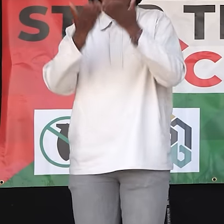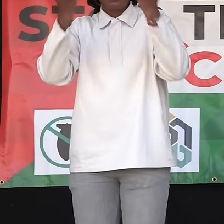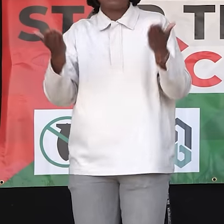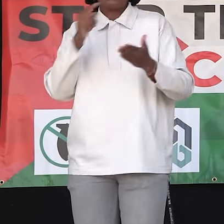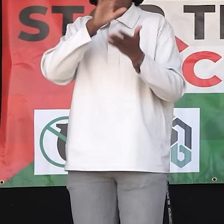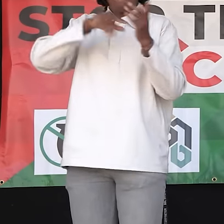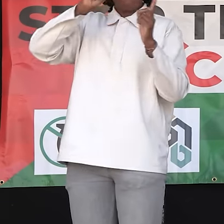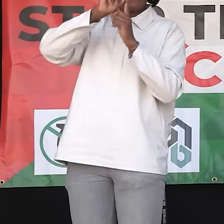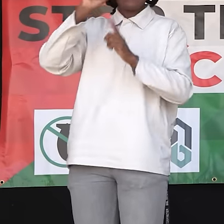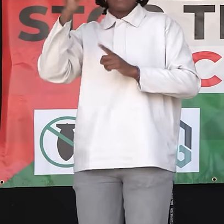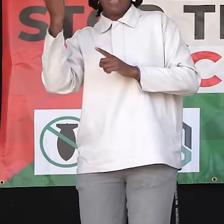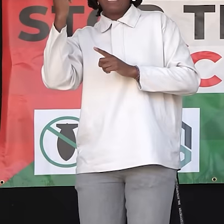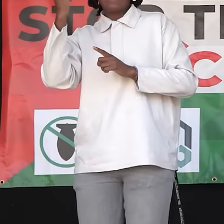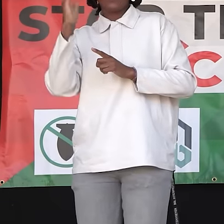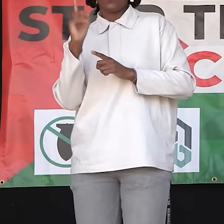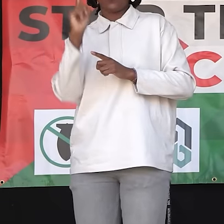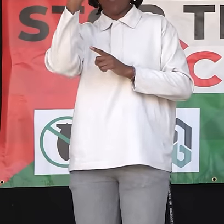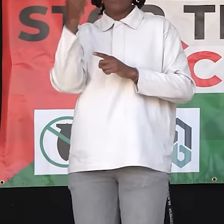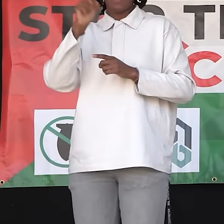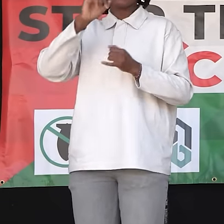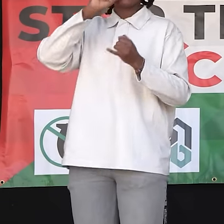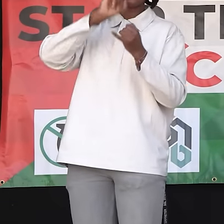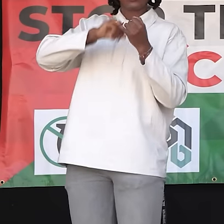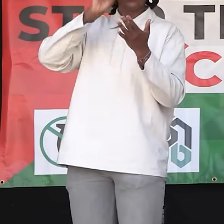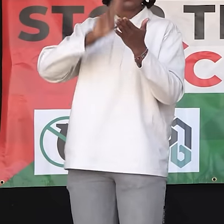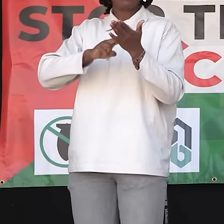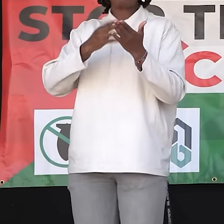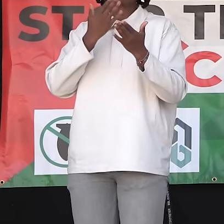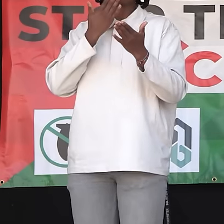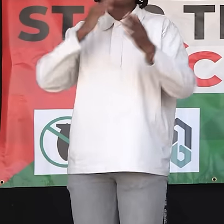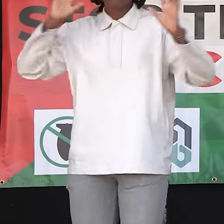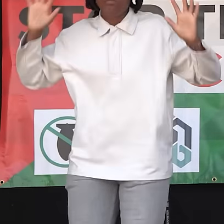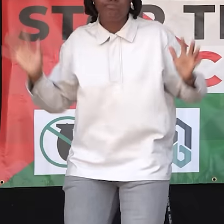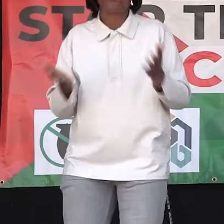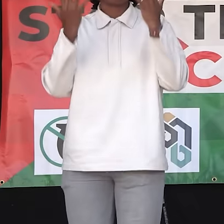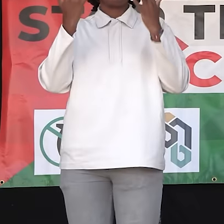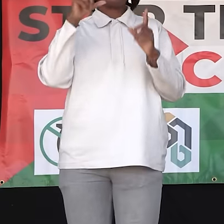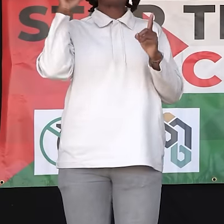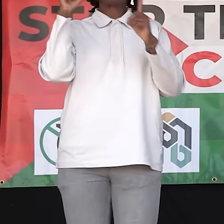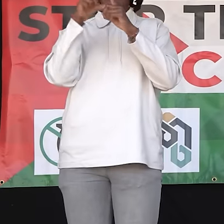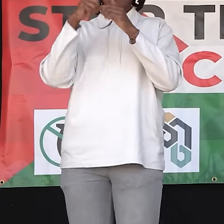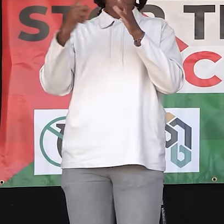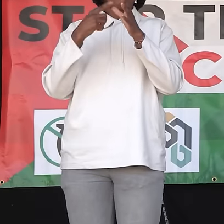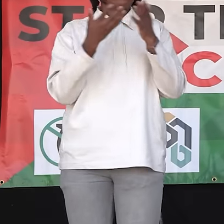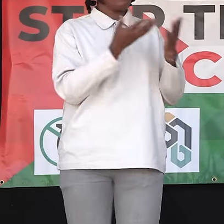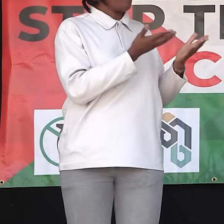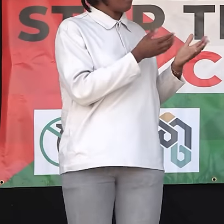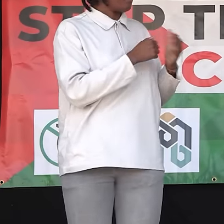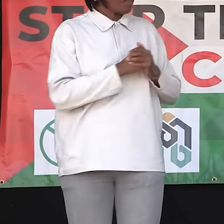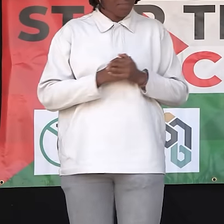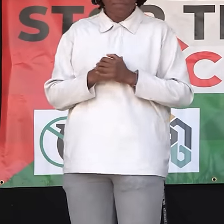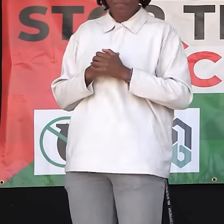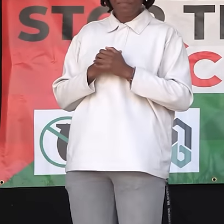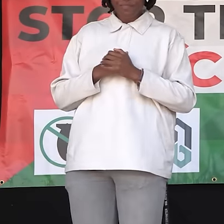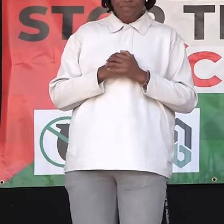Hackney North and Stoke Newington. Please give the warmest possible welcome to Diane Abbott.